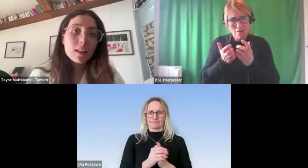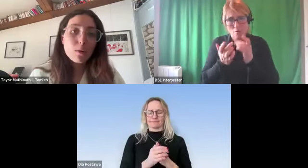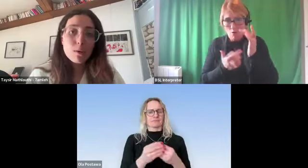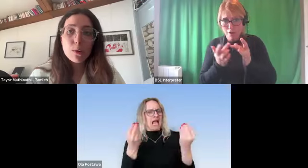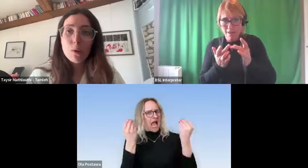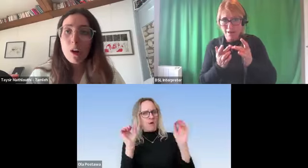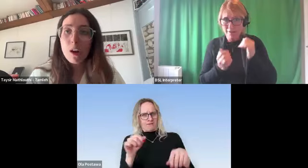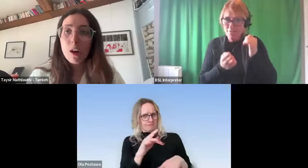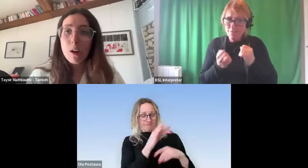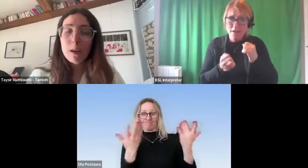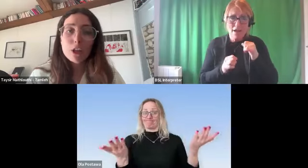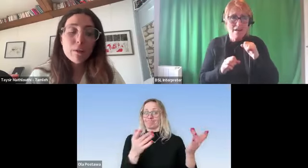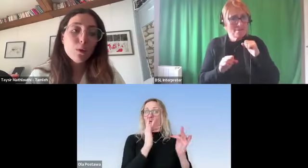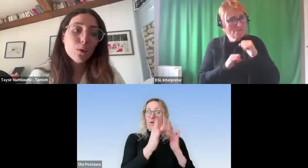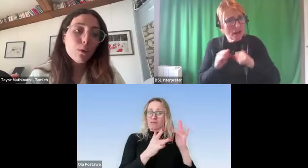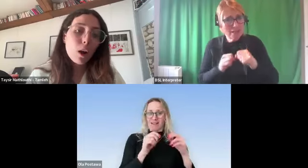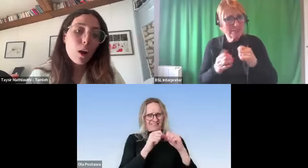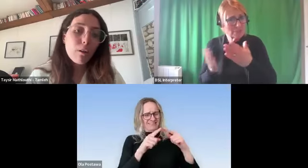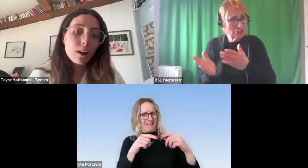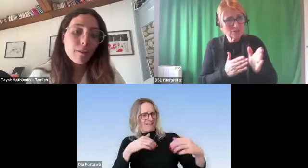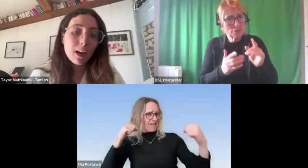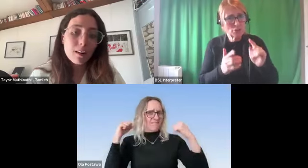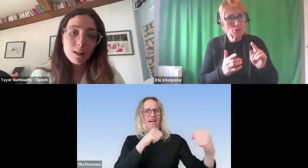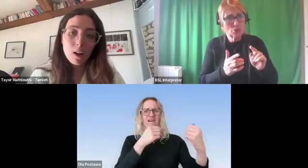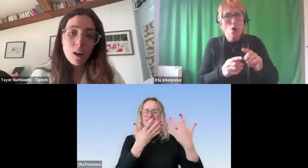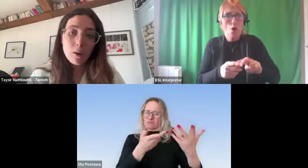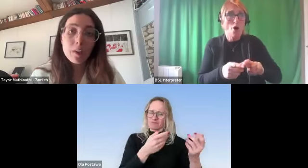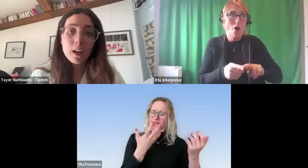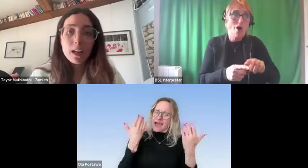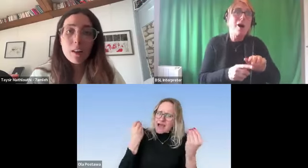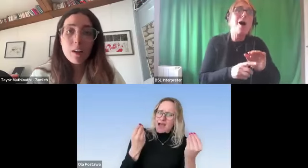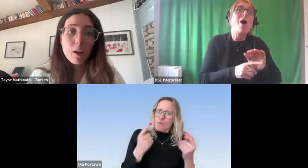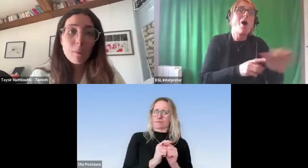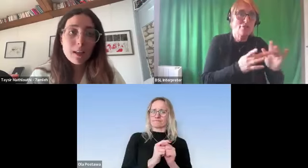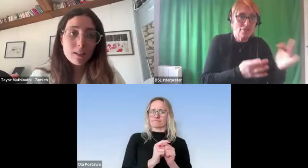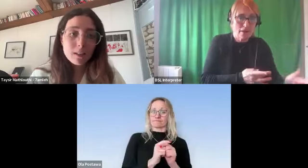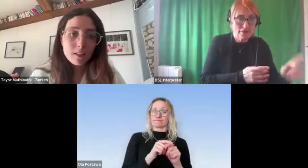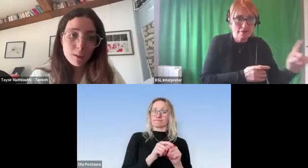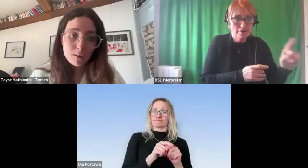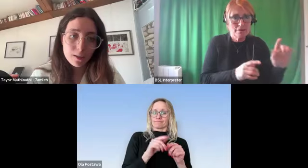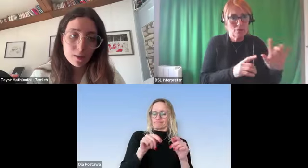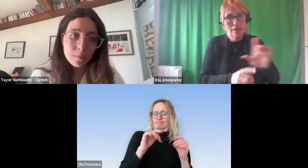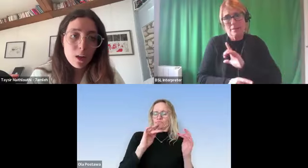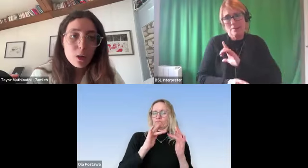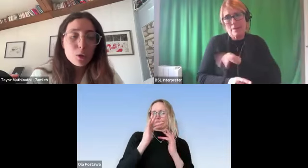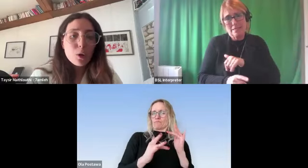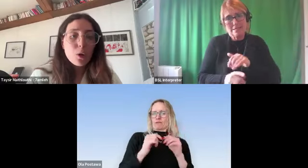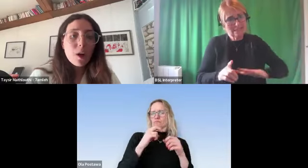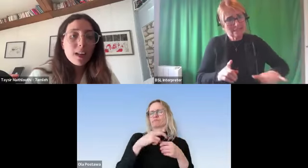online violence is also being shifted to offline violence in the Palestinian